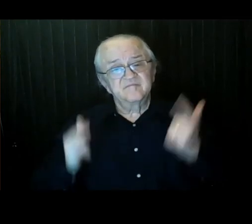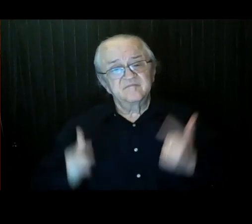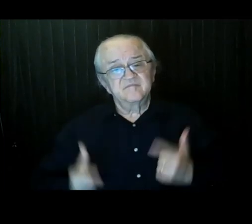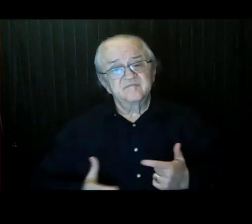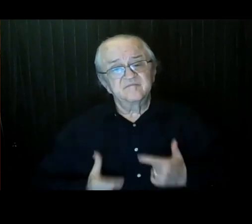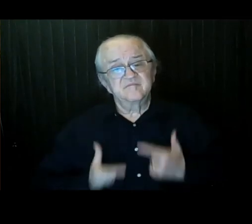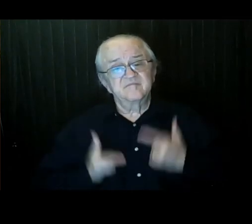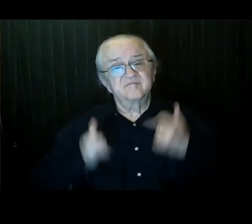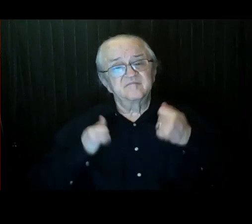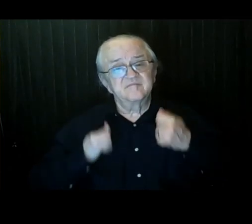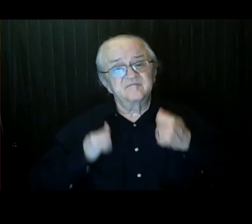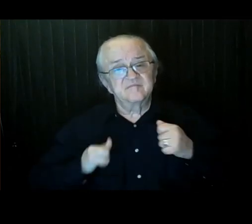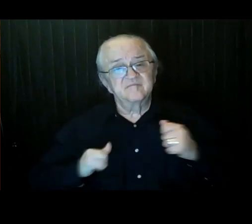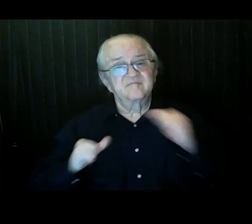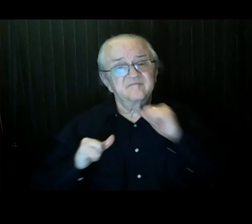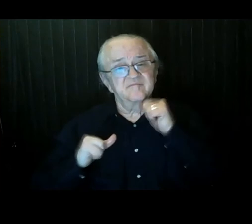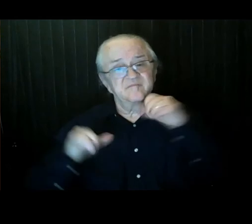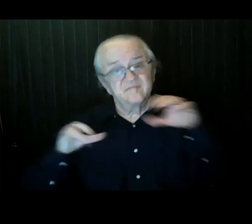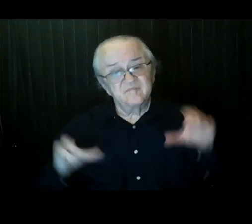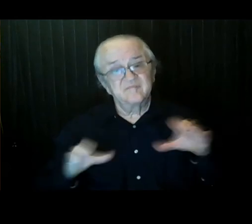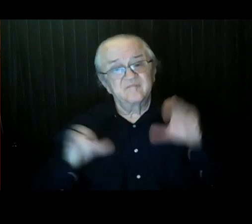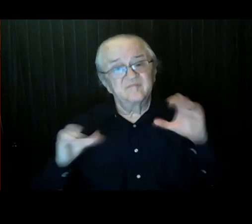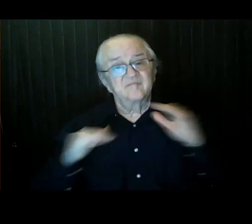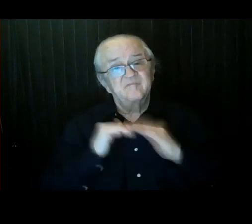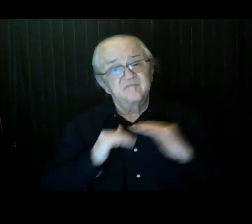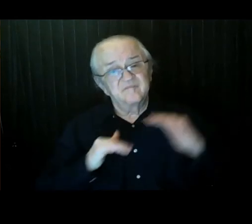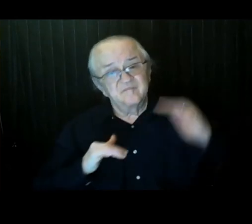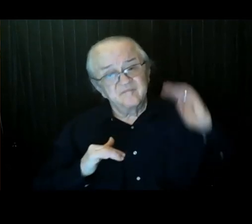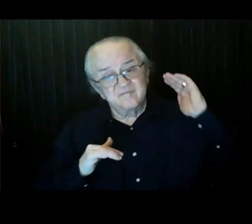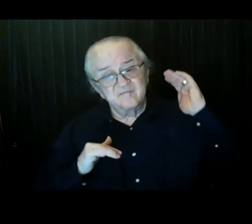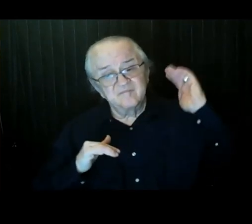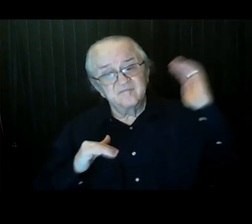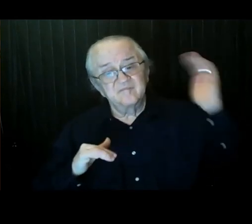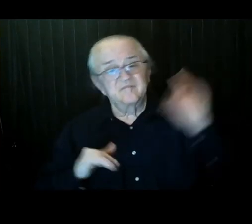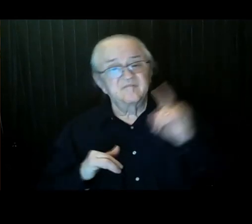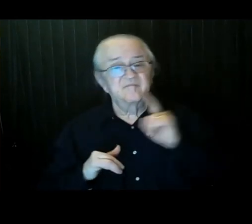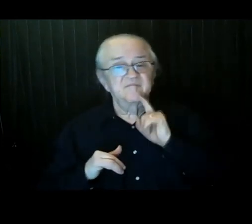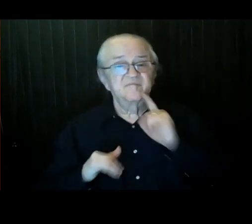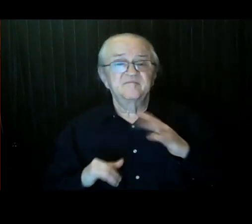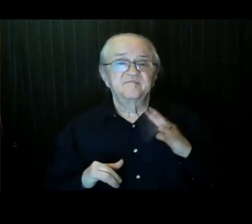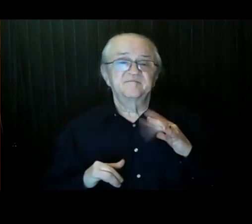Try not to try too hard. It's just a lovely ride.